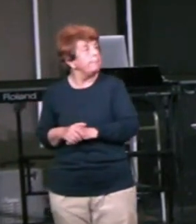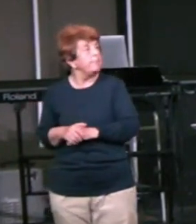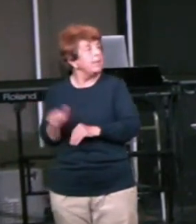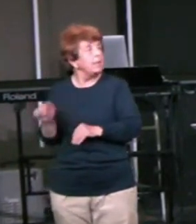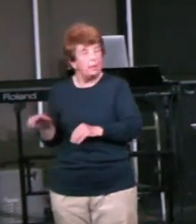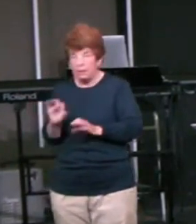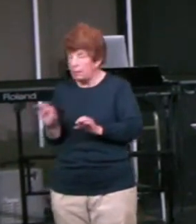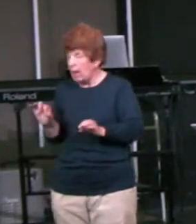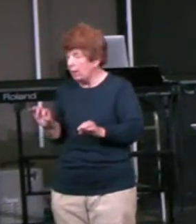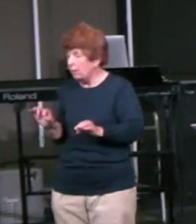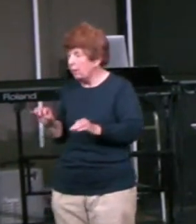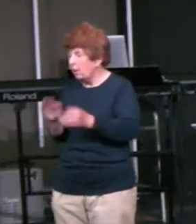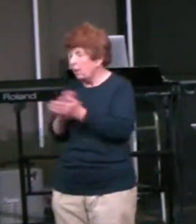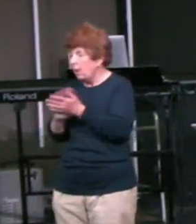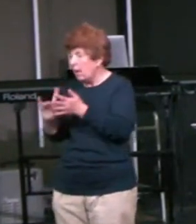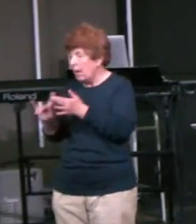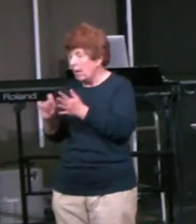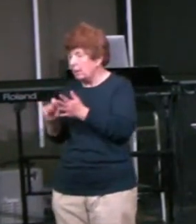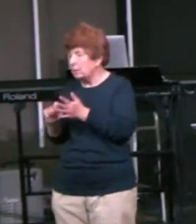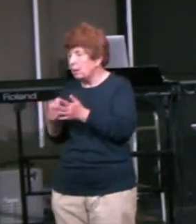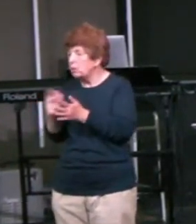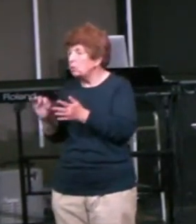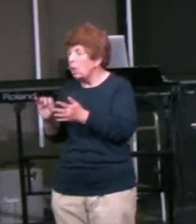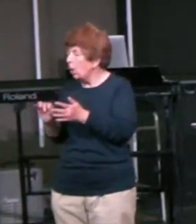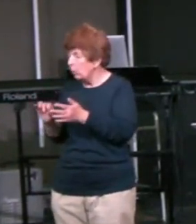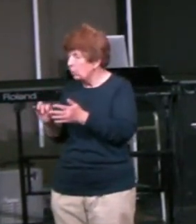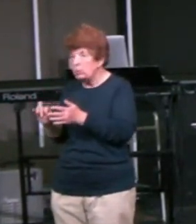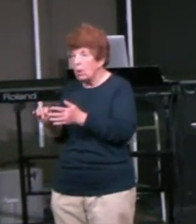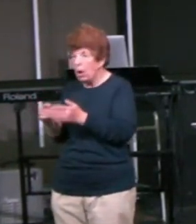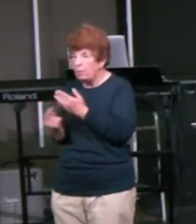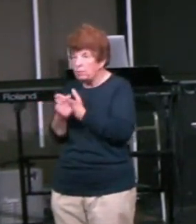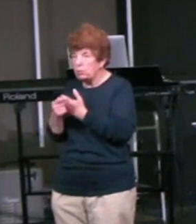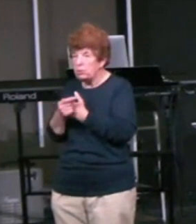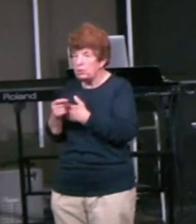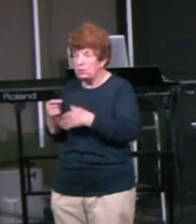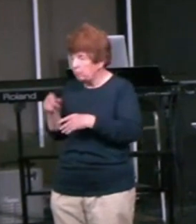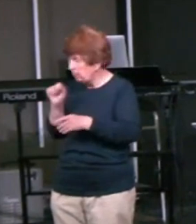No such thing as HECS or student allowances in those days.